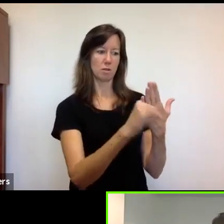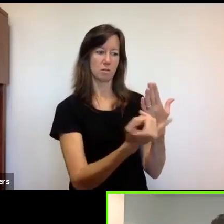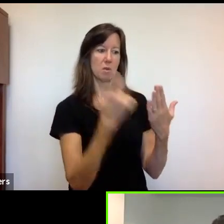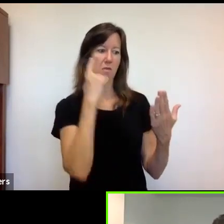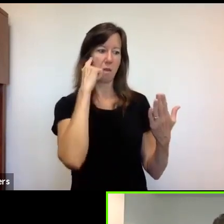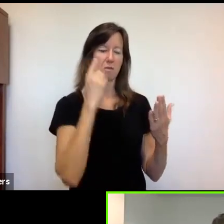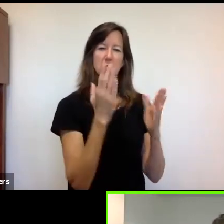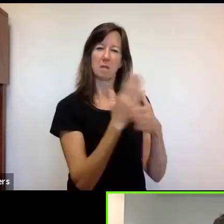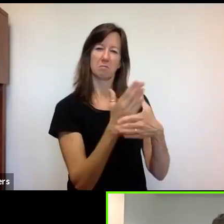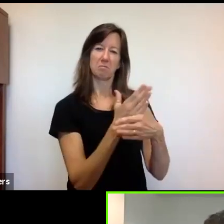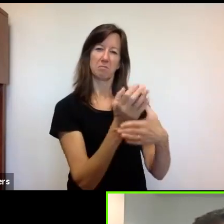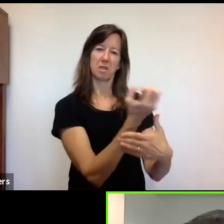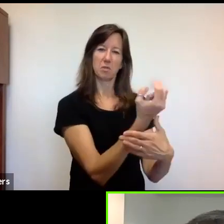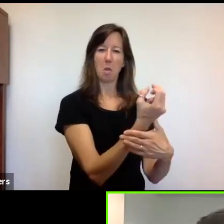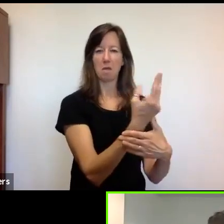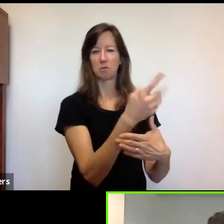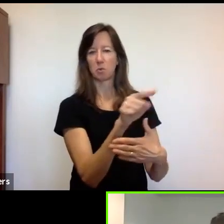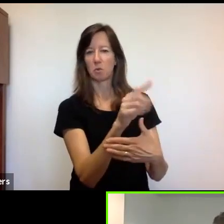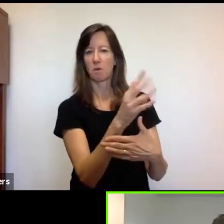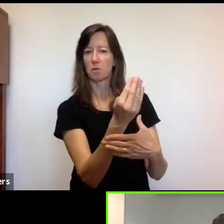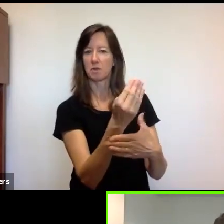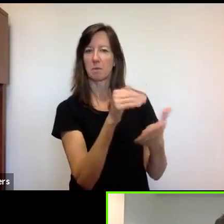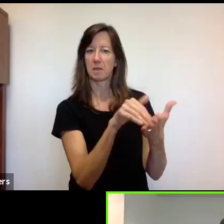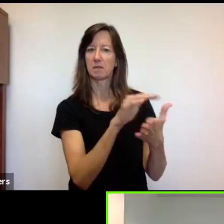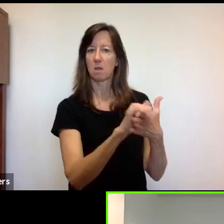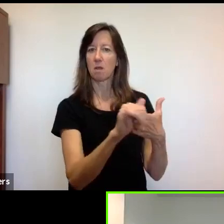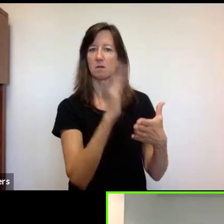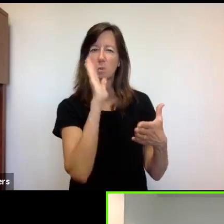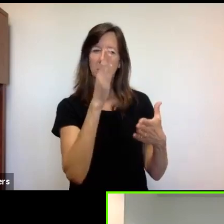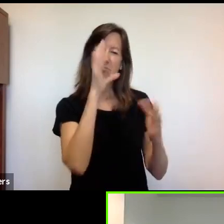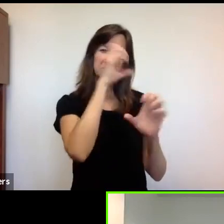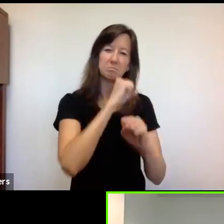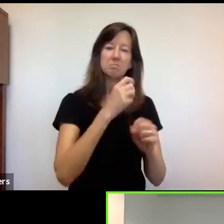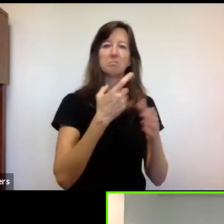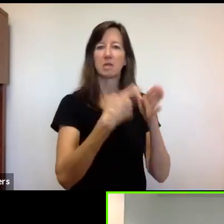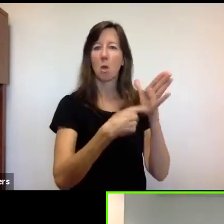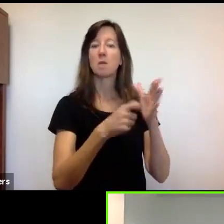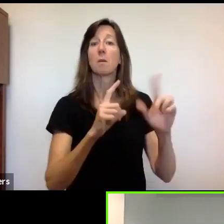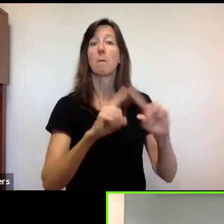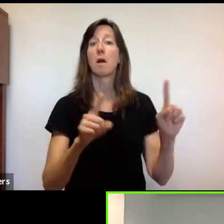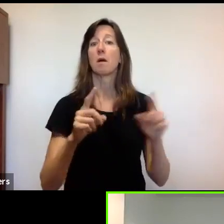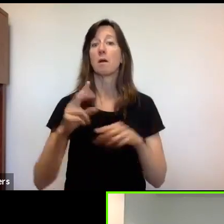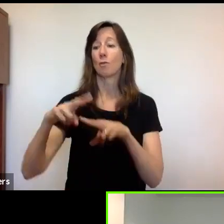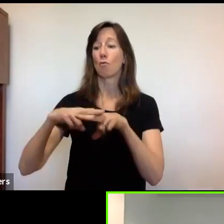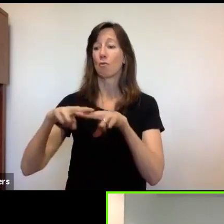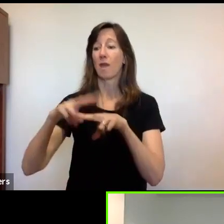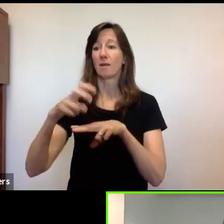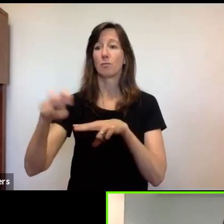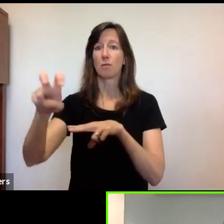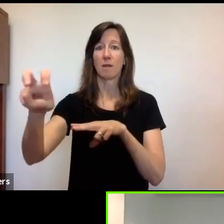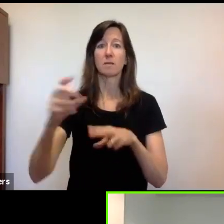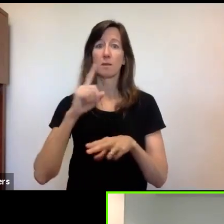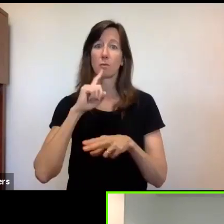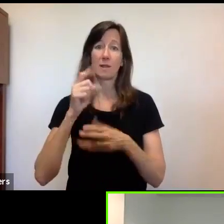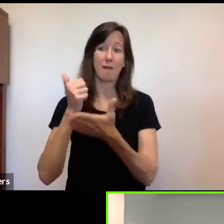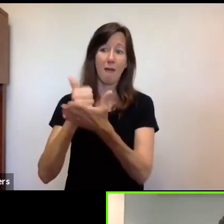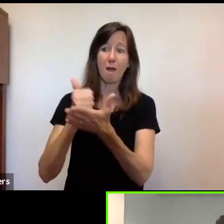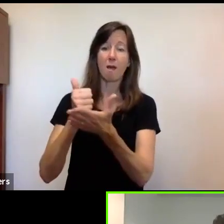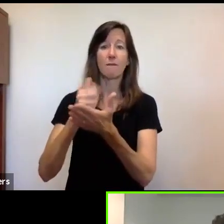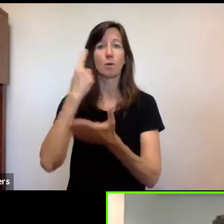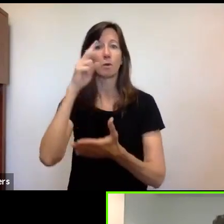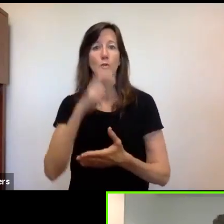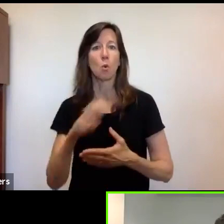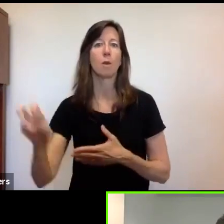14 million, but a tremendous investment. And of course, rail trails have really helped both for tourism, recreation, but